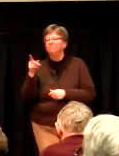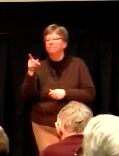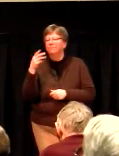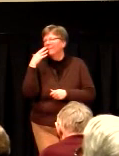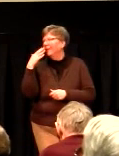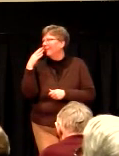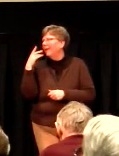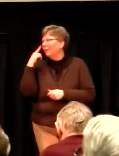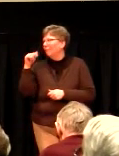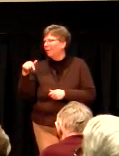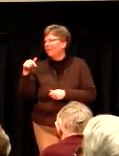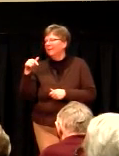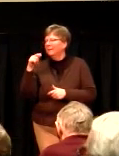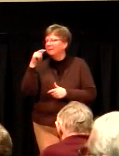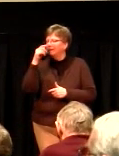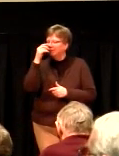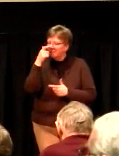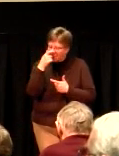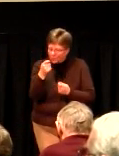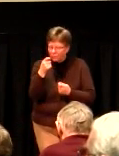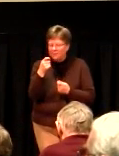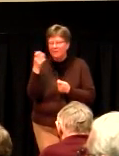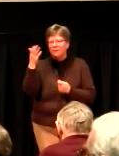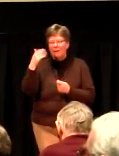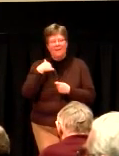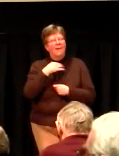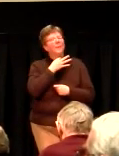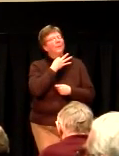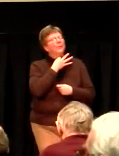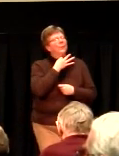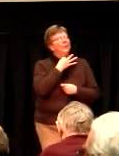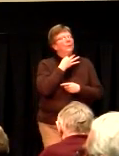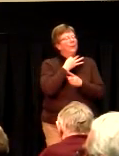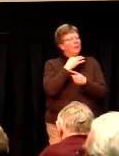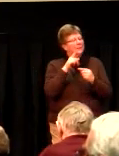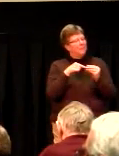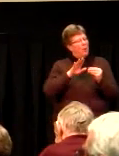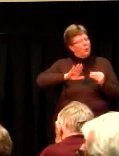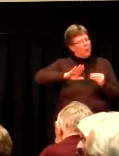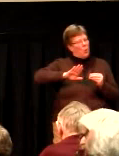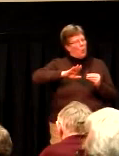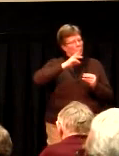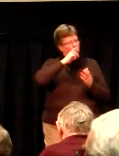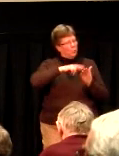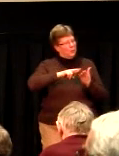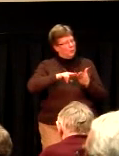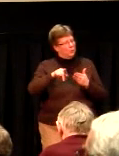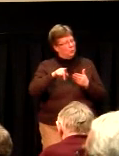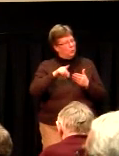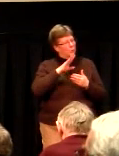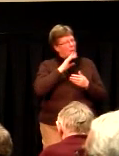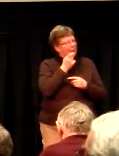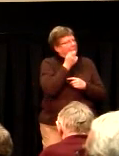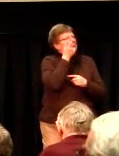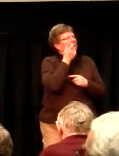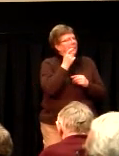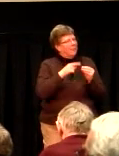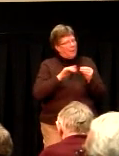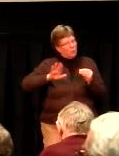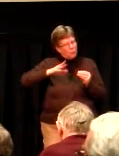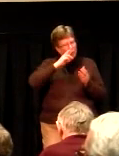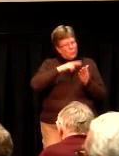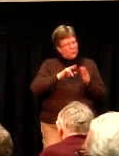Thank you, Anna, for this very informative talk. I'm curious about your own research. You spoke a little bit